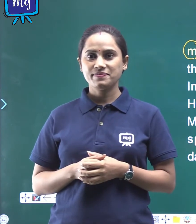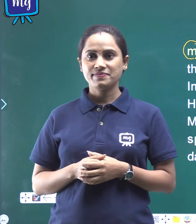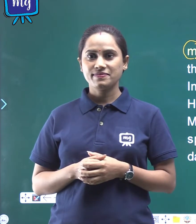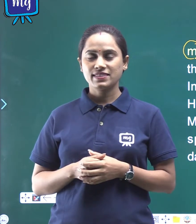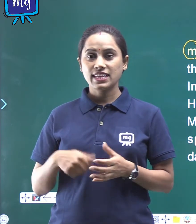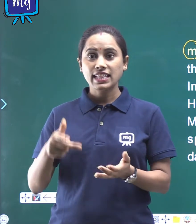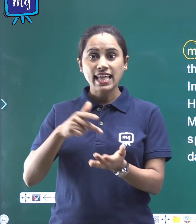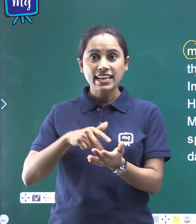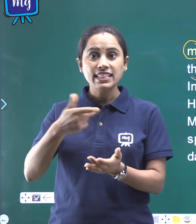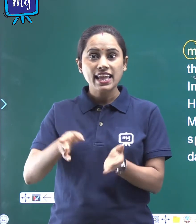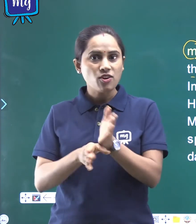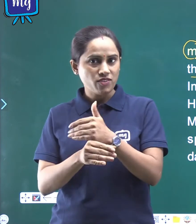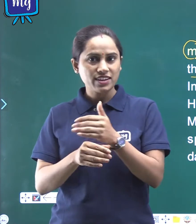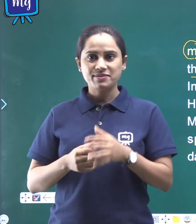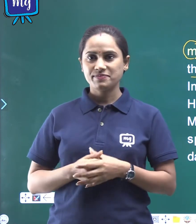that there were